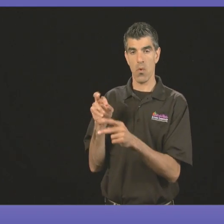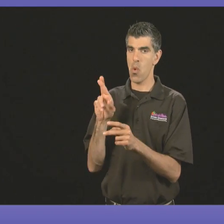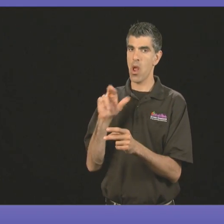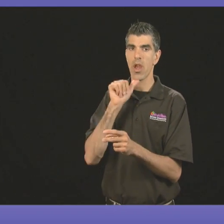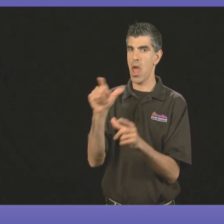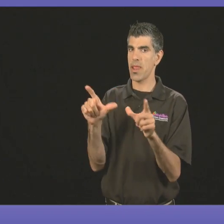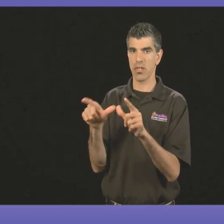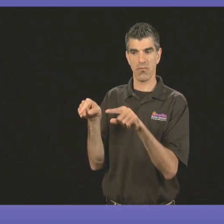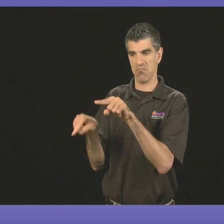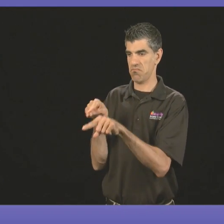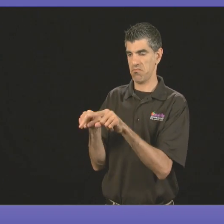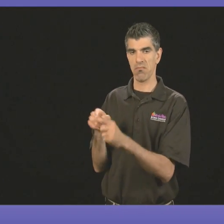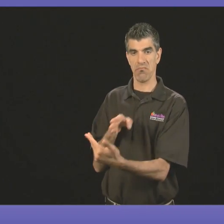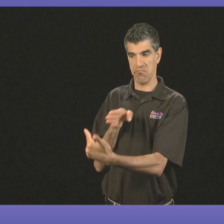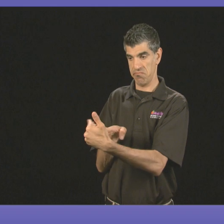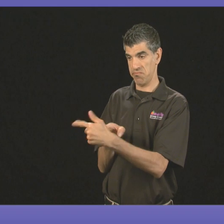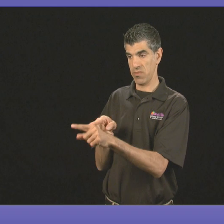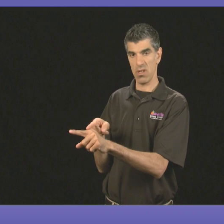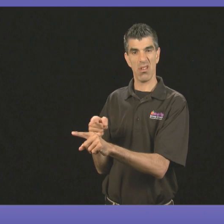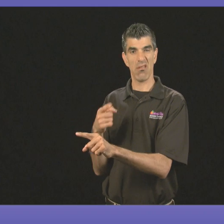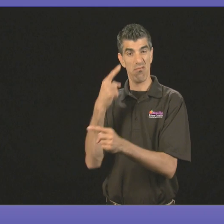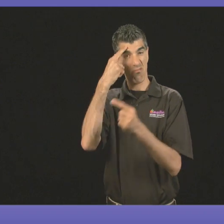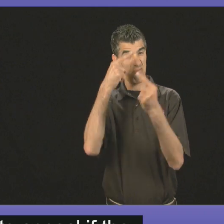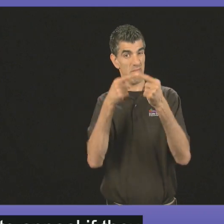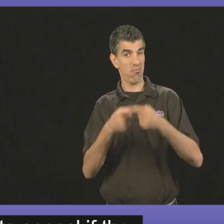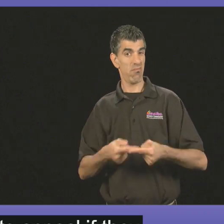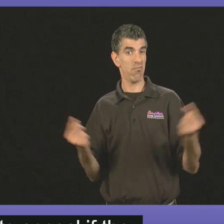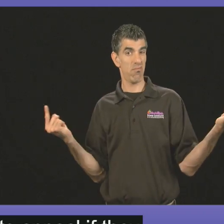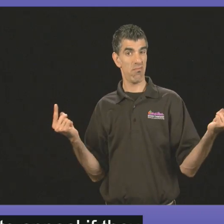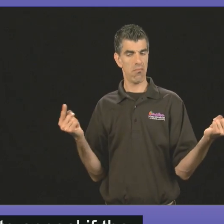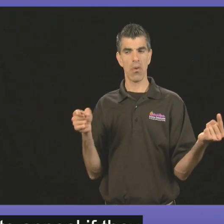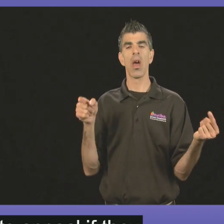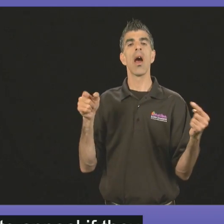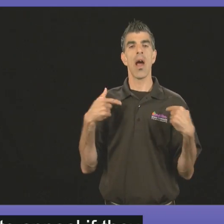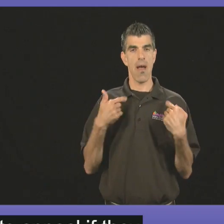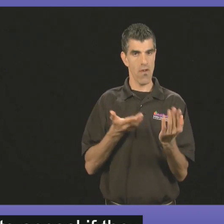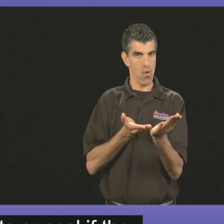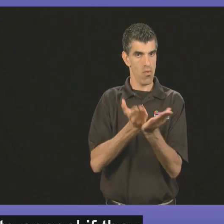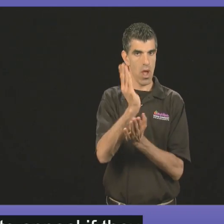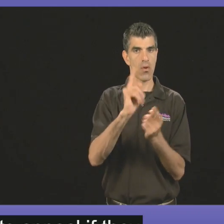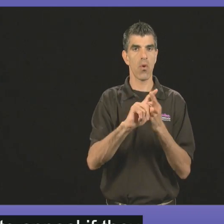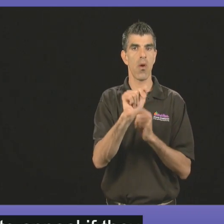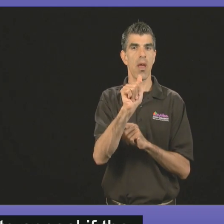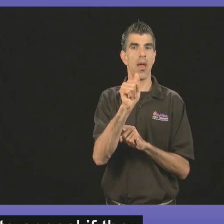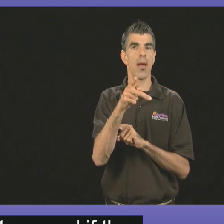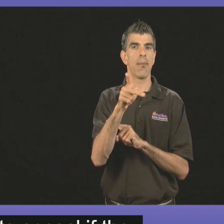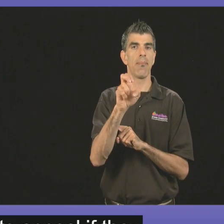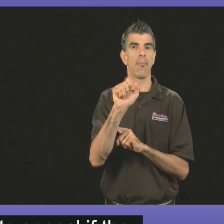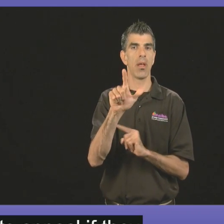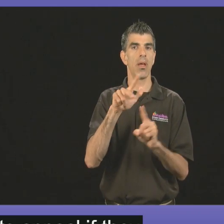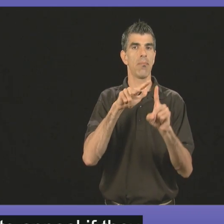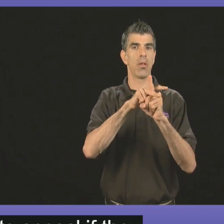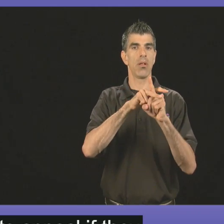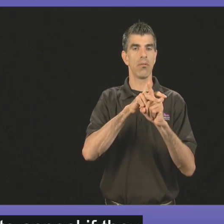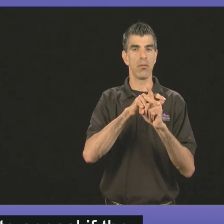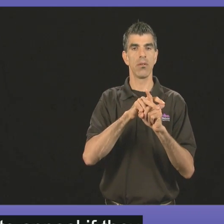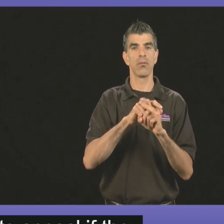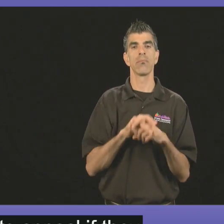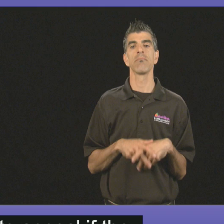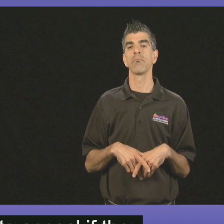The individual, whether licensed or not, has the right to appeal if they disagree with the